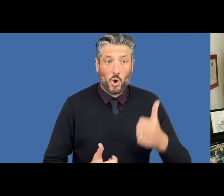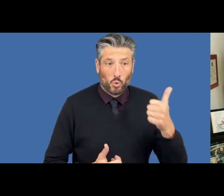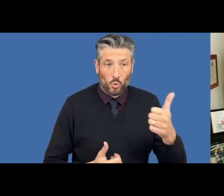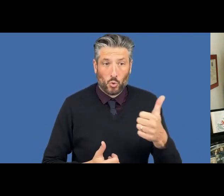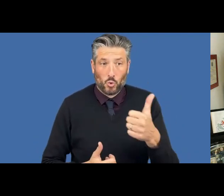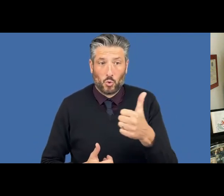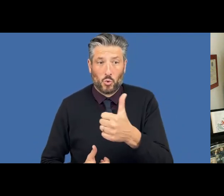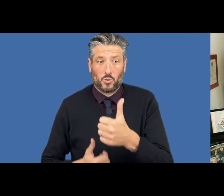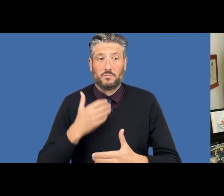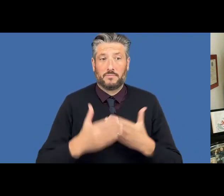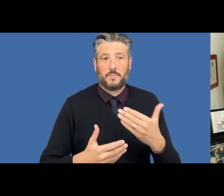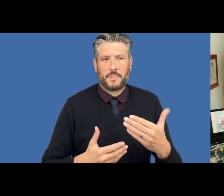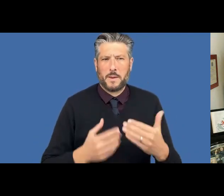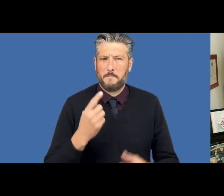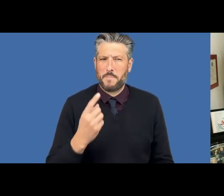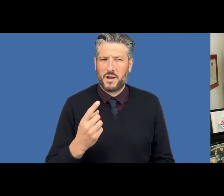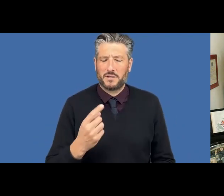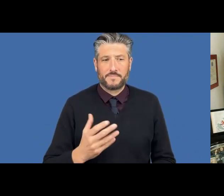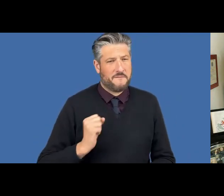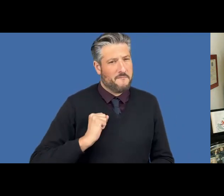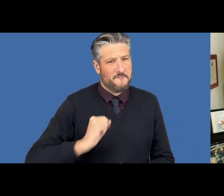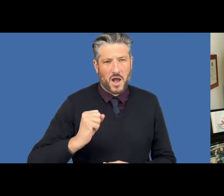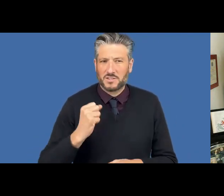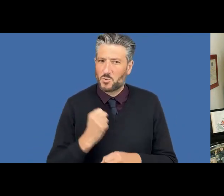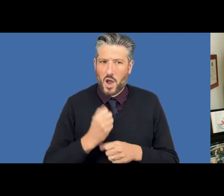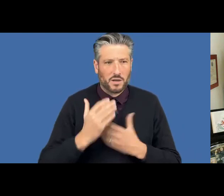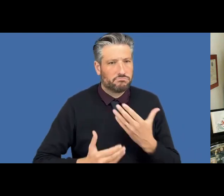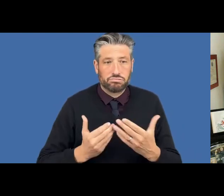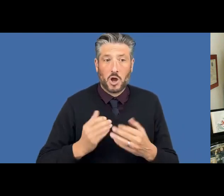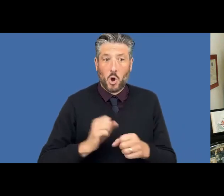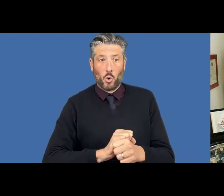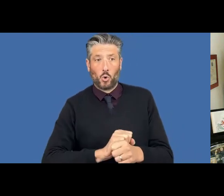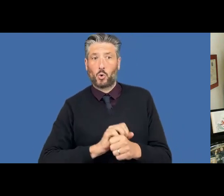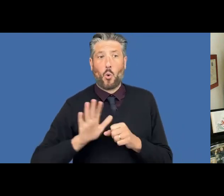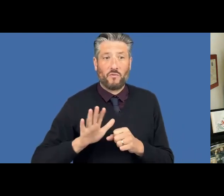to deal with the challenges of the pandemic and the rush to